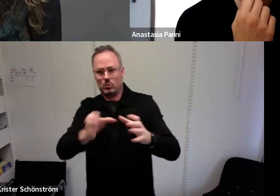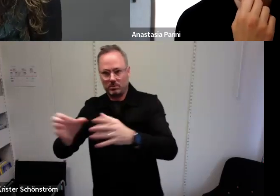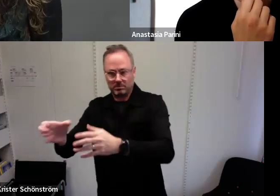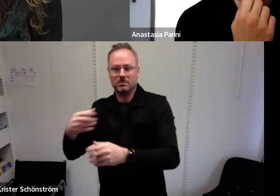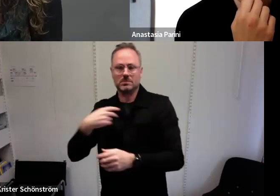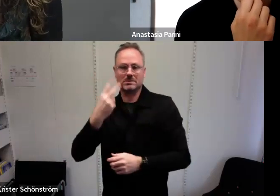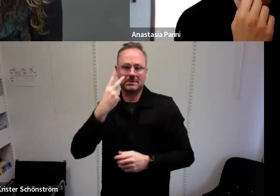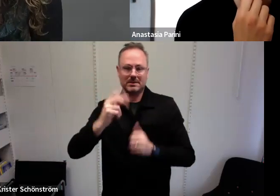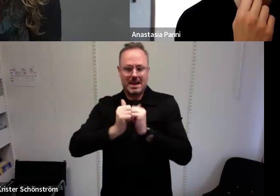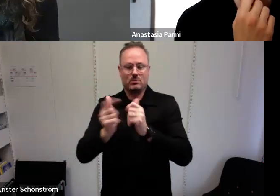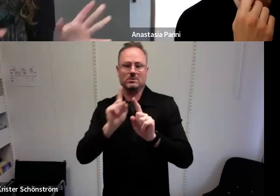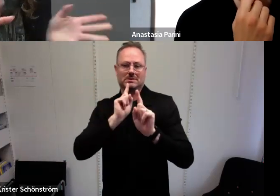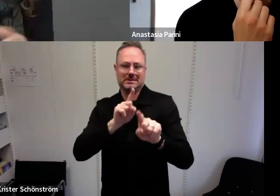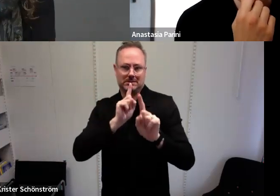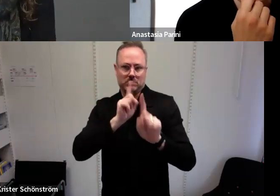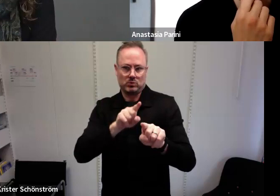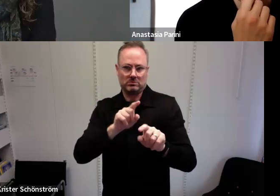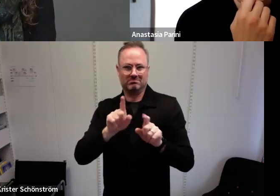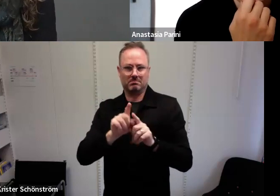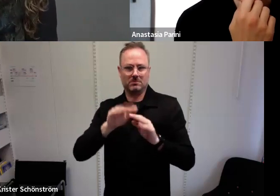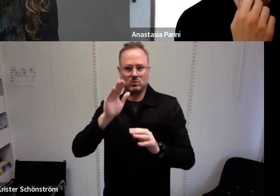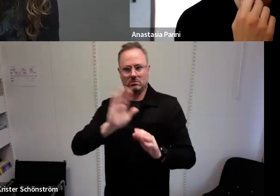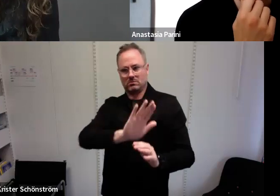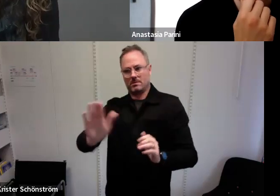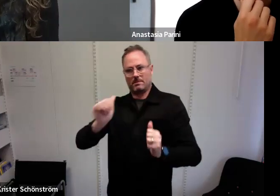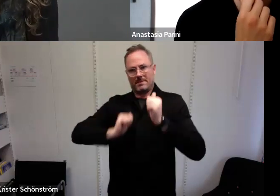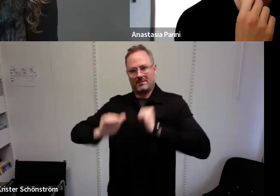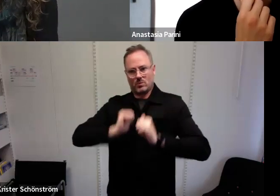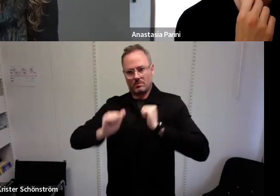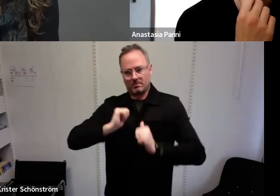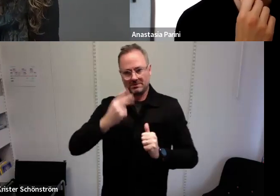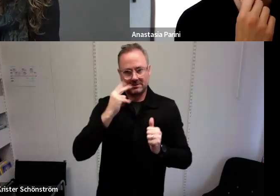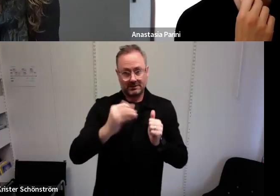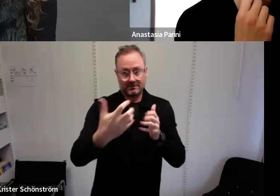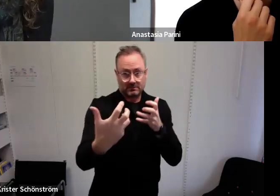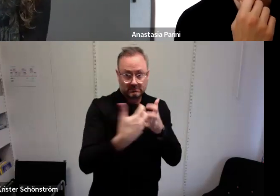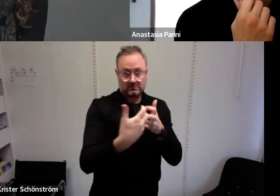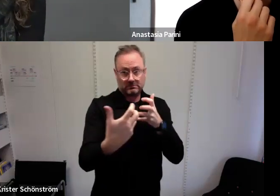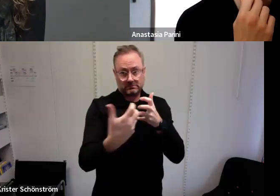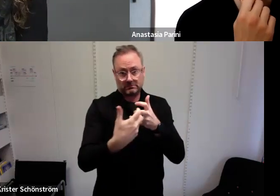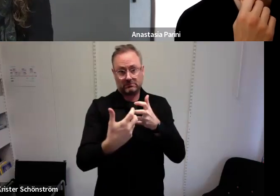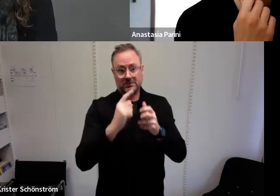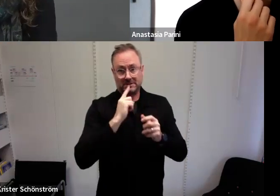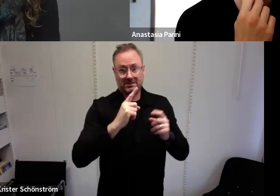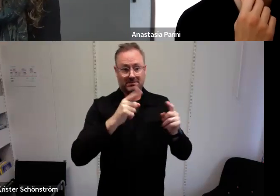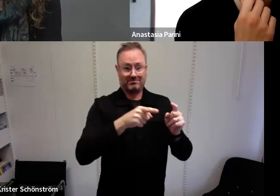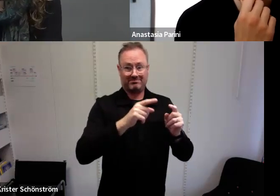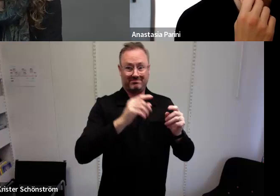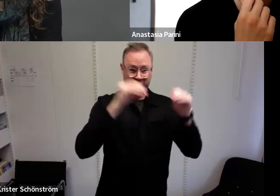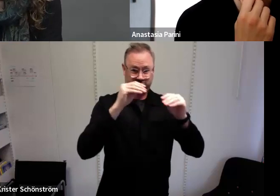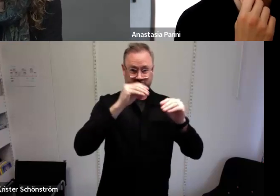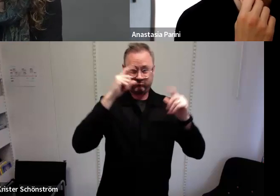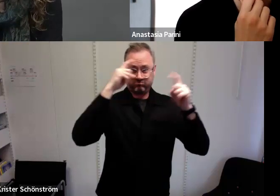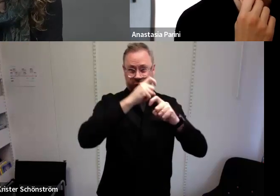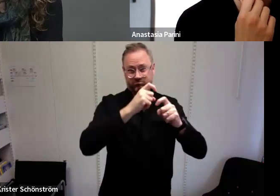sign language a little bit later in life, right? So we had these different groupings and we looked at how they performed as a group,